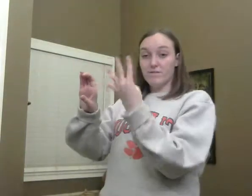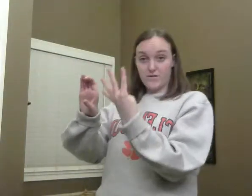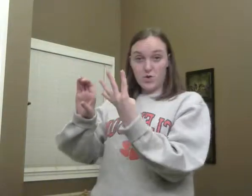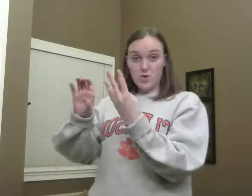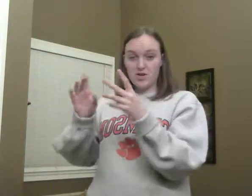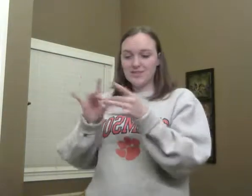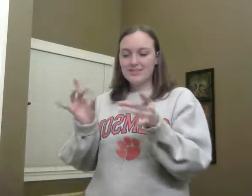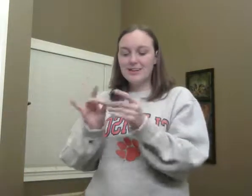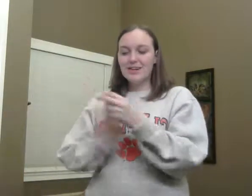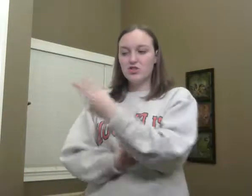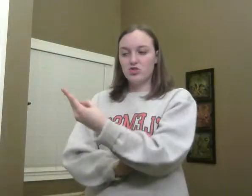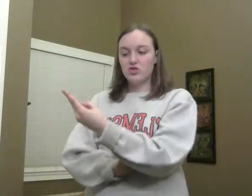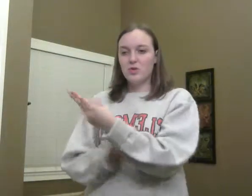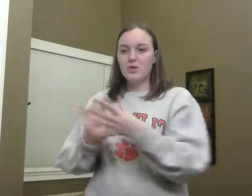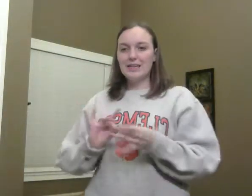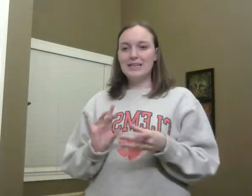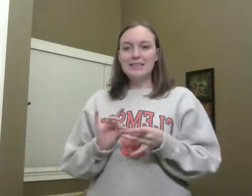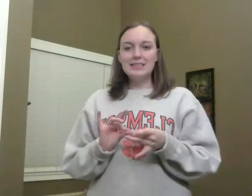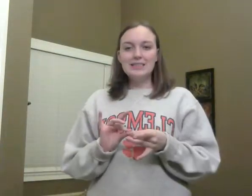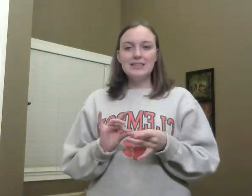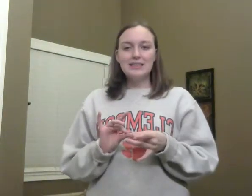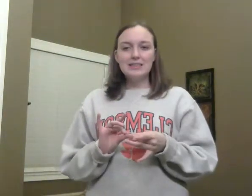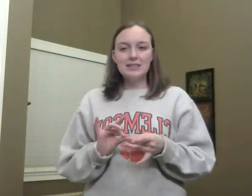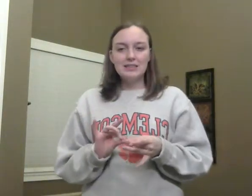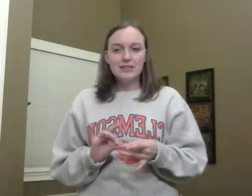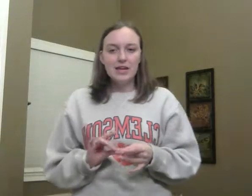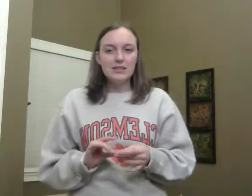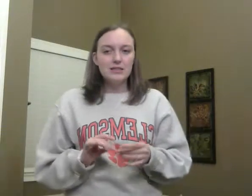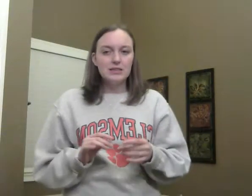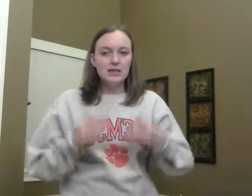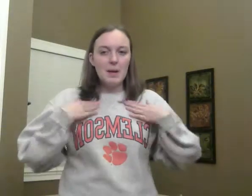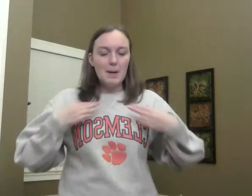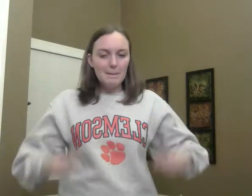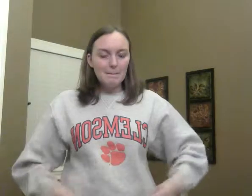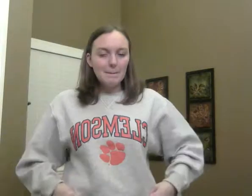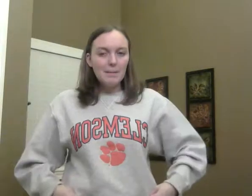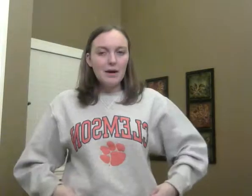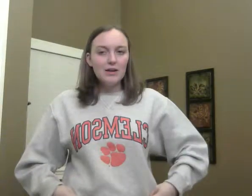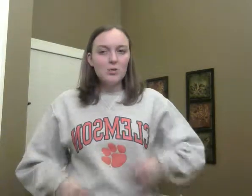its body is only 1/2 inch long. Ready?